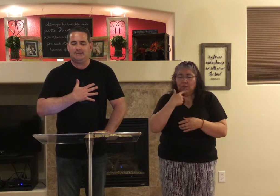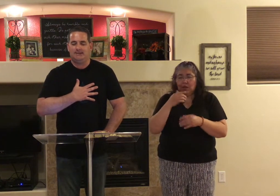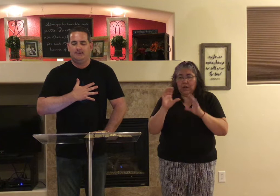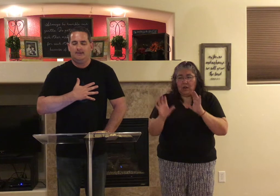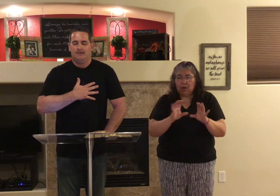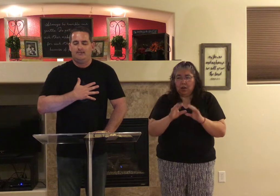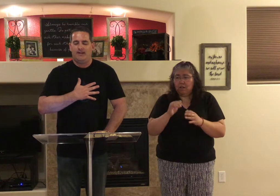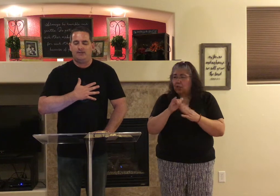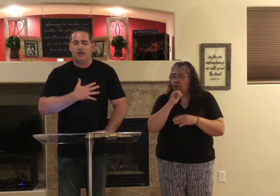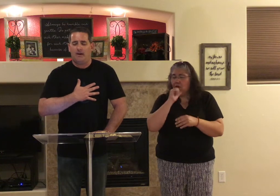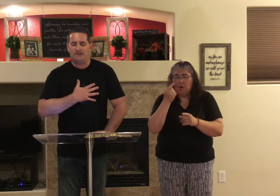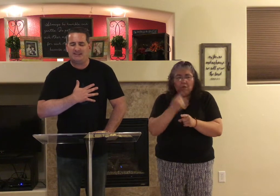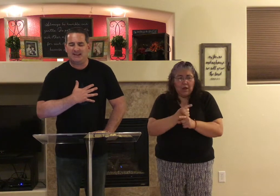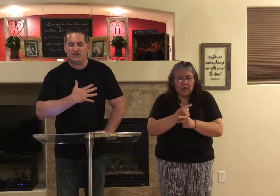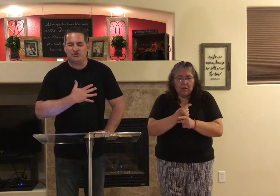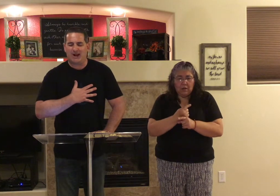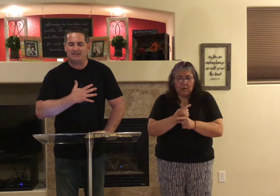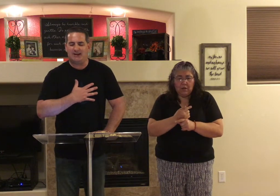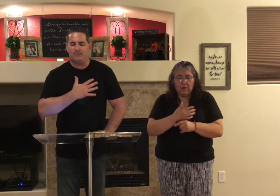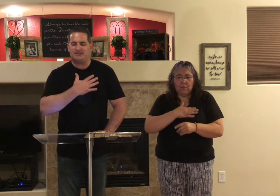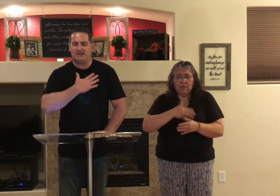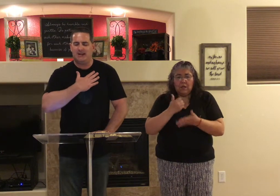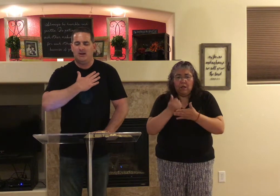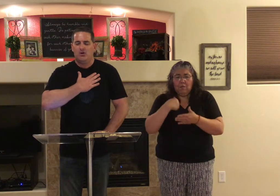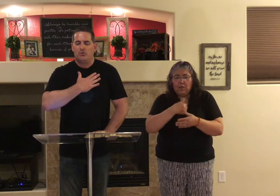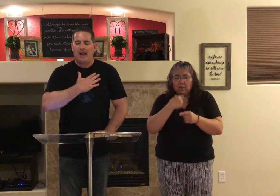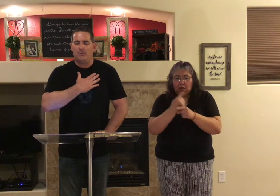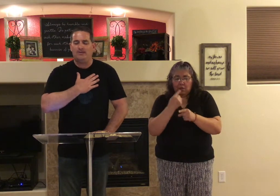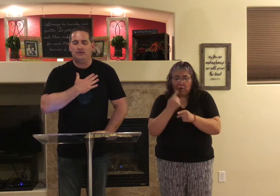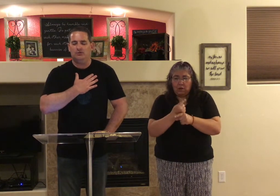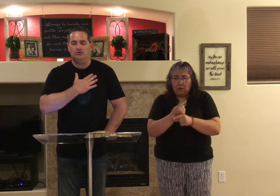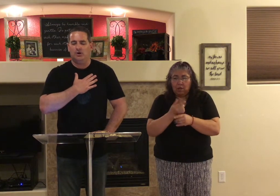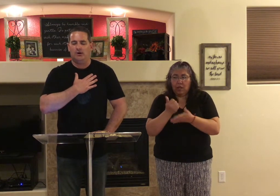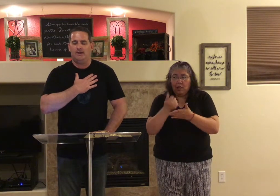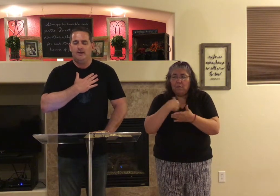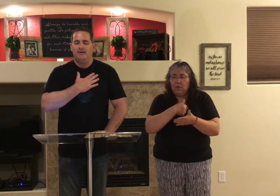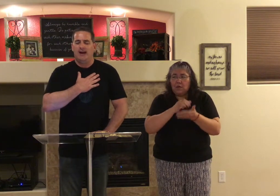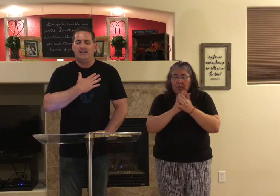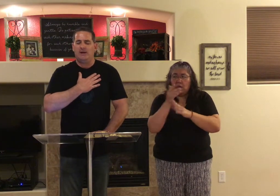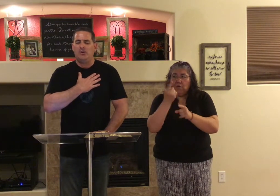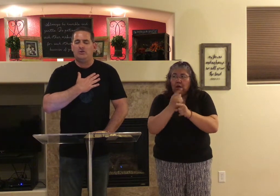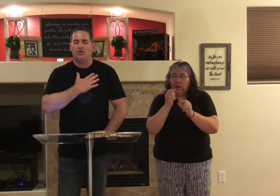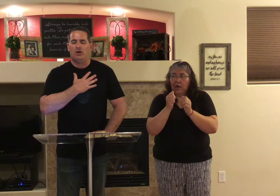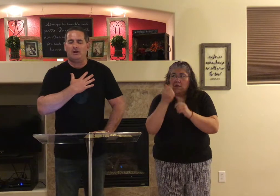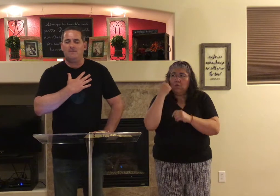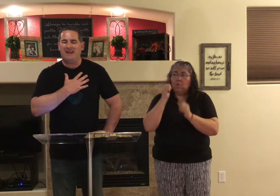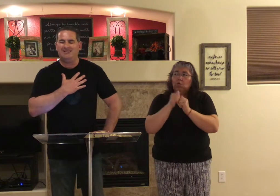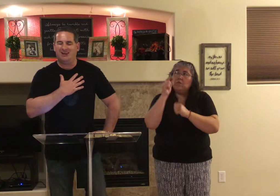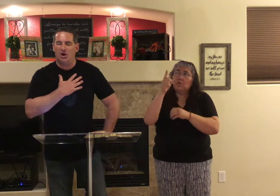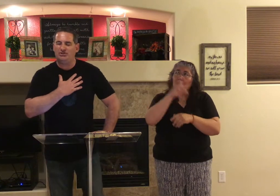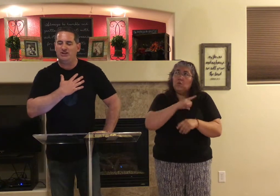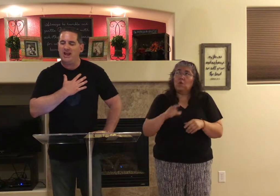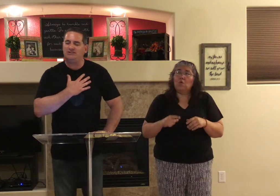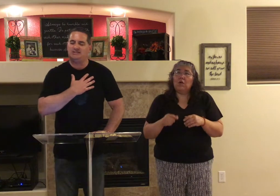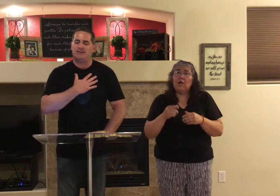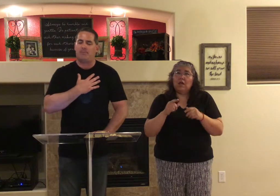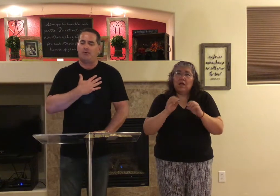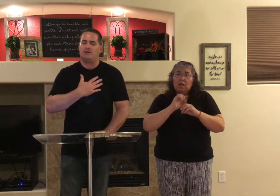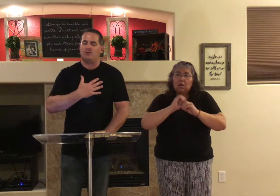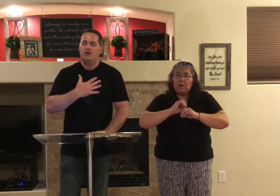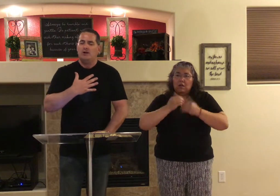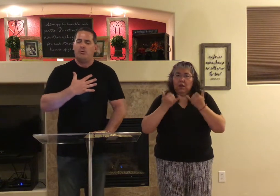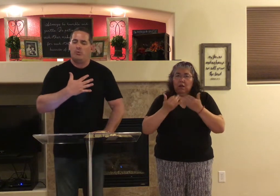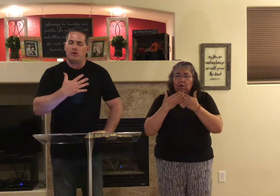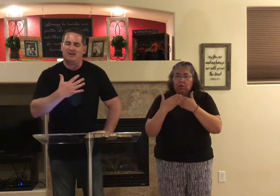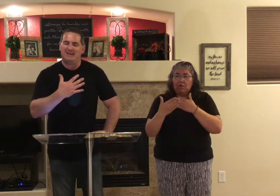right. Father, help us to get corrected. Help us to get right with you, Lord. God, that we are no longer making negotiations in our